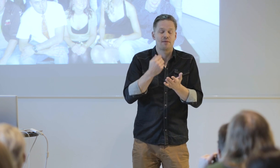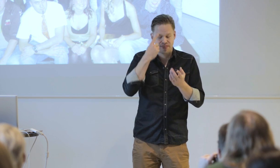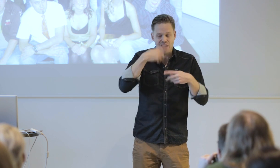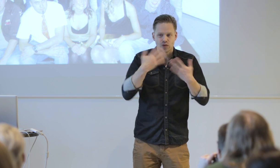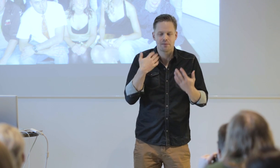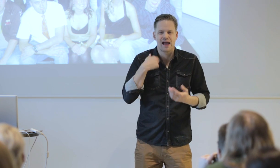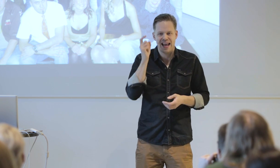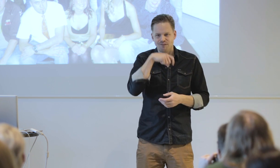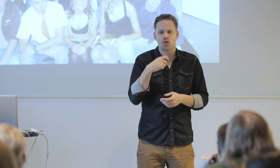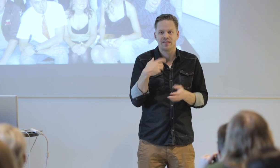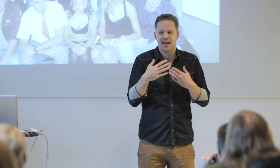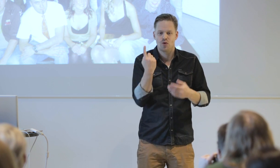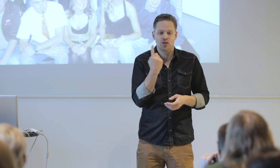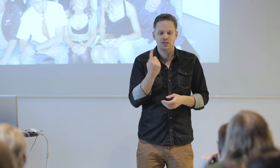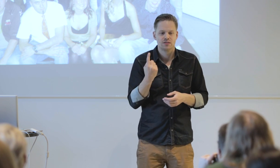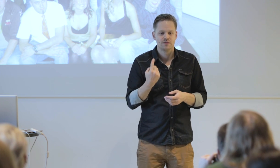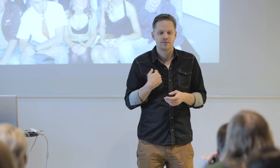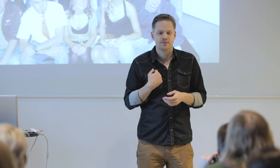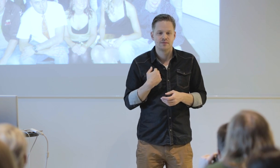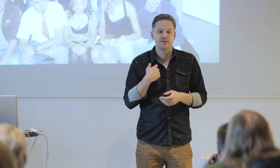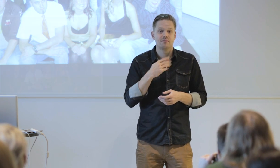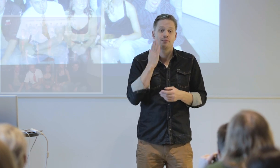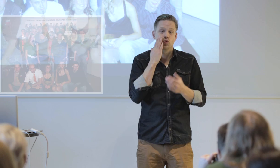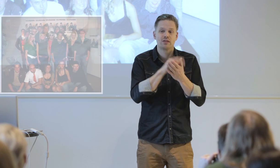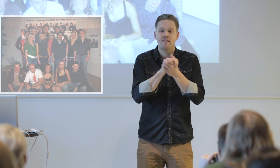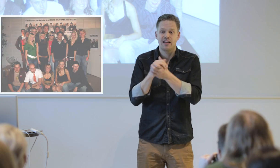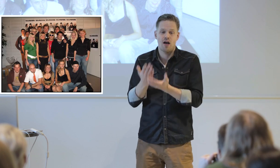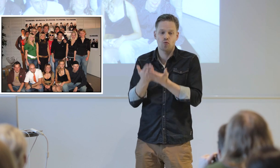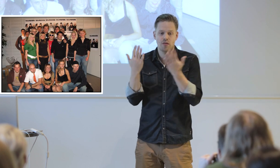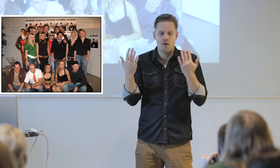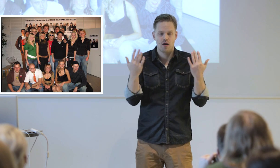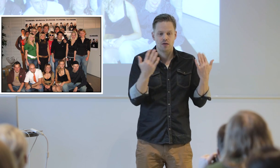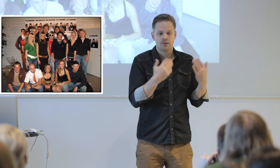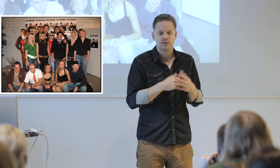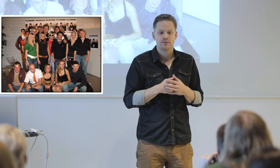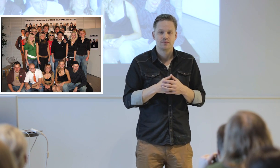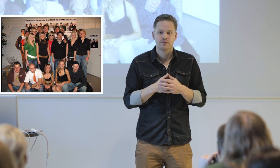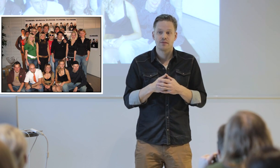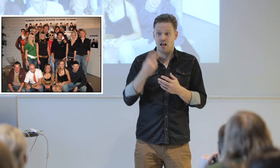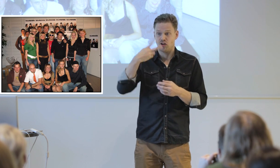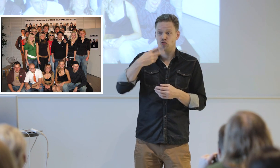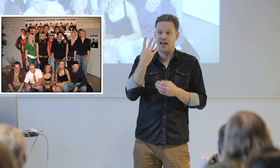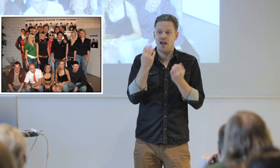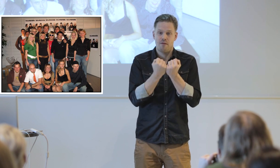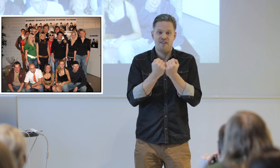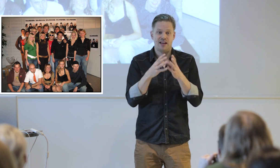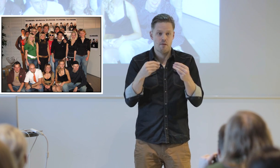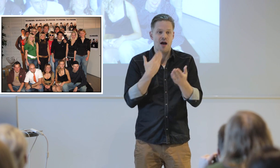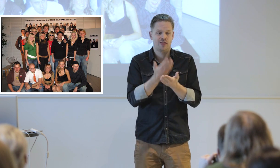And then I had decided, I realized that I can't do that alone. It's too big a task. Then I asked my friends to help me. And there